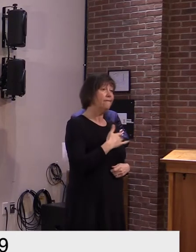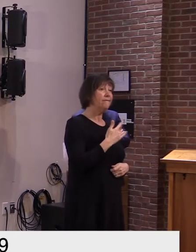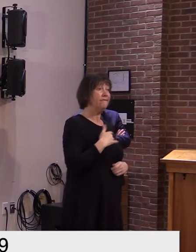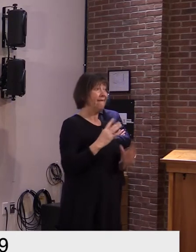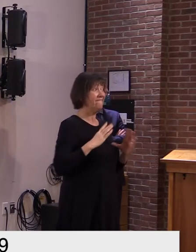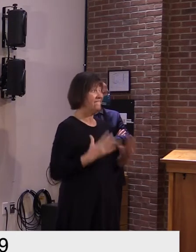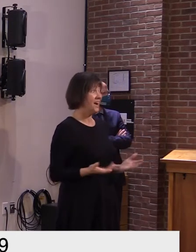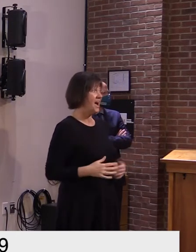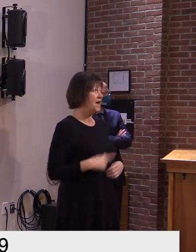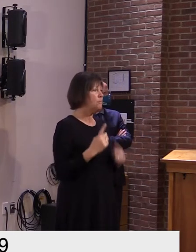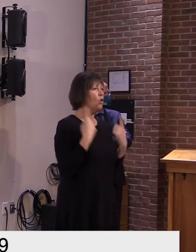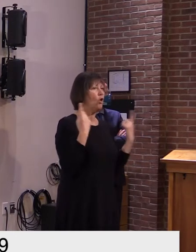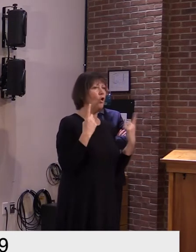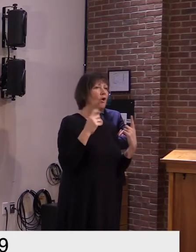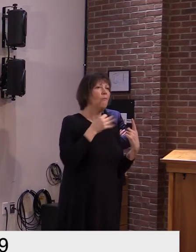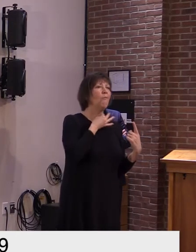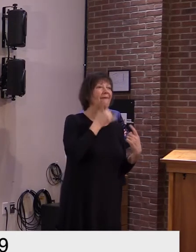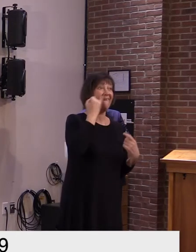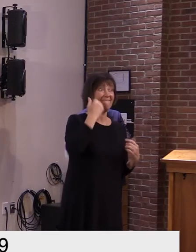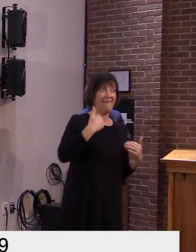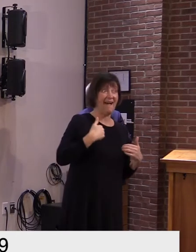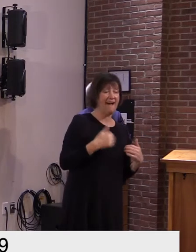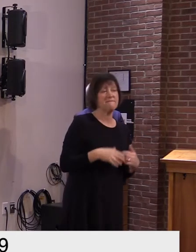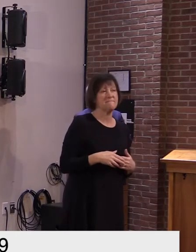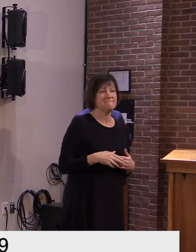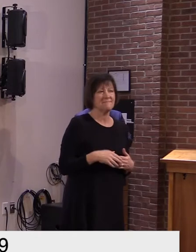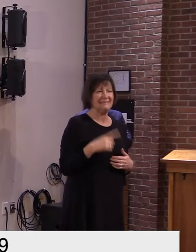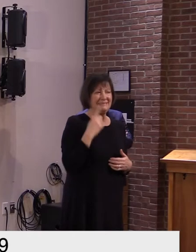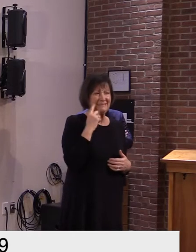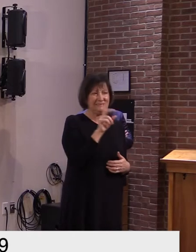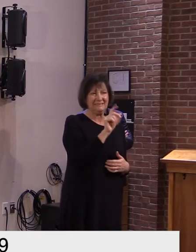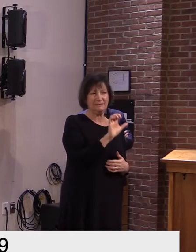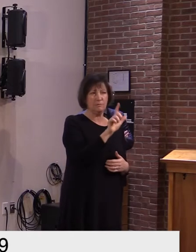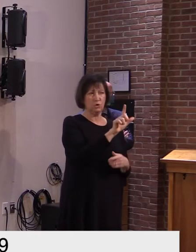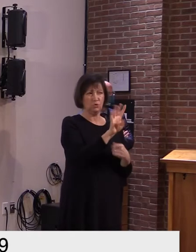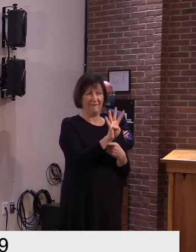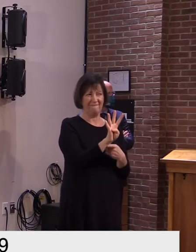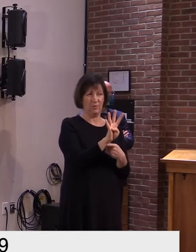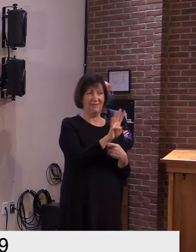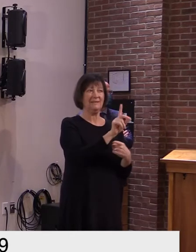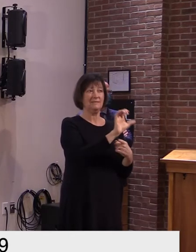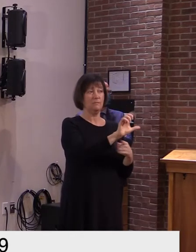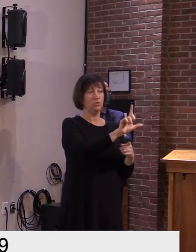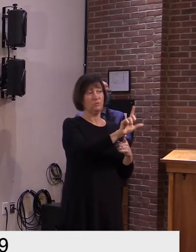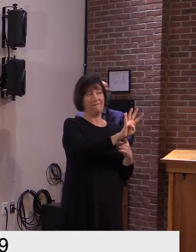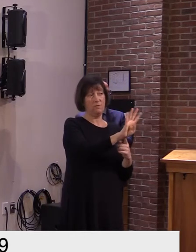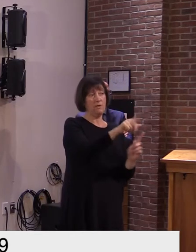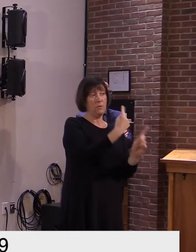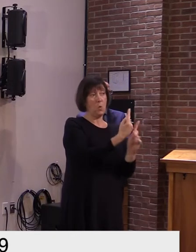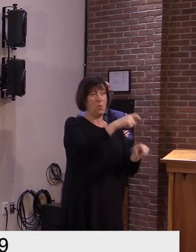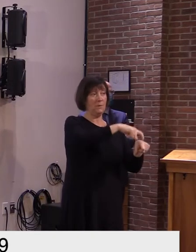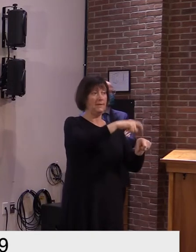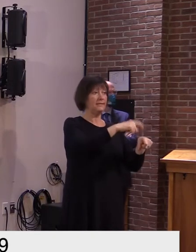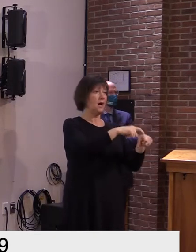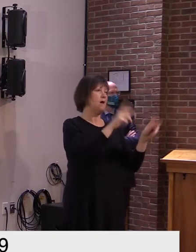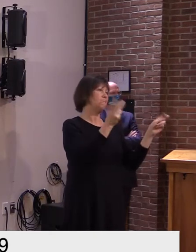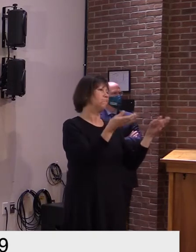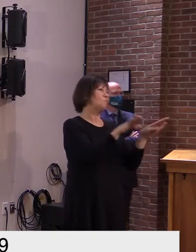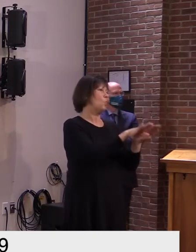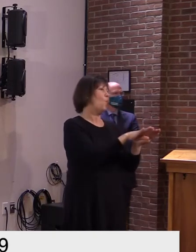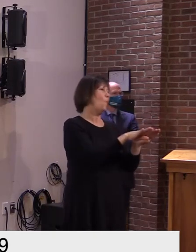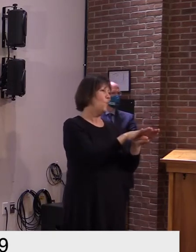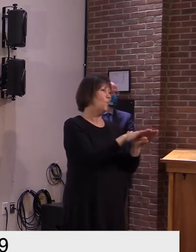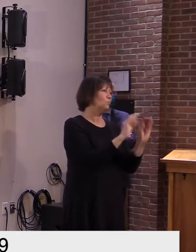it looks like on the 24th is the only date that we will